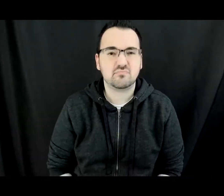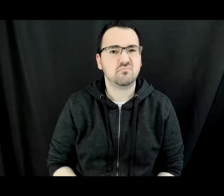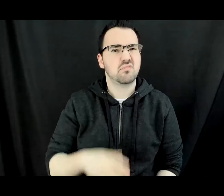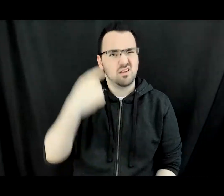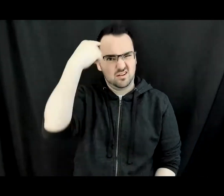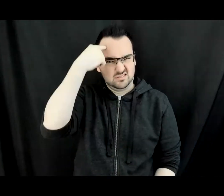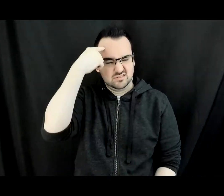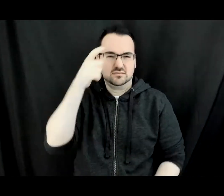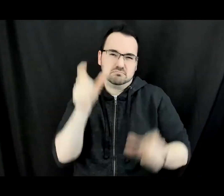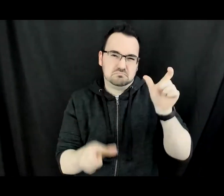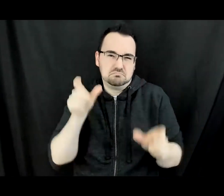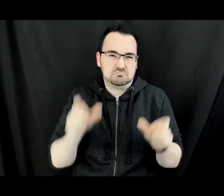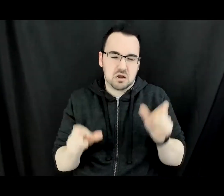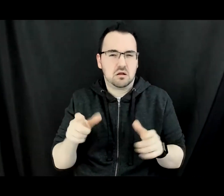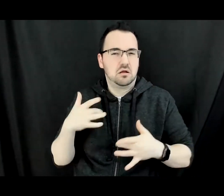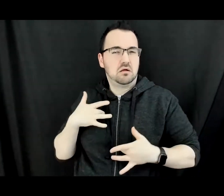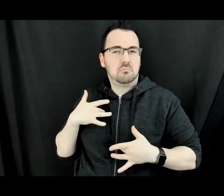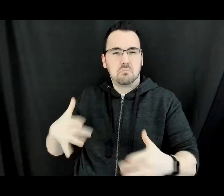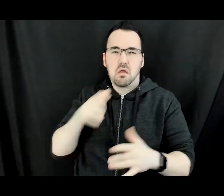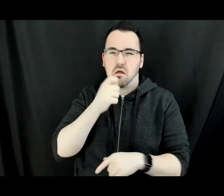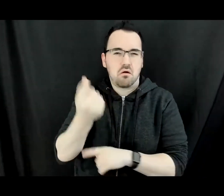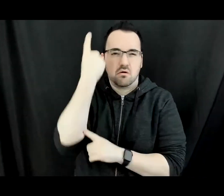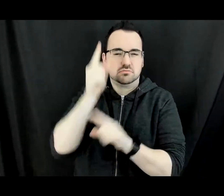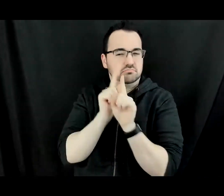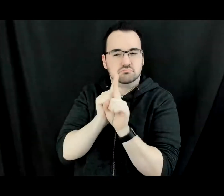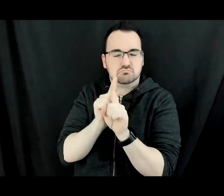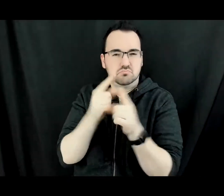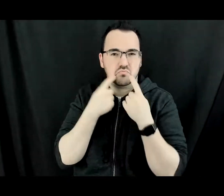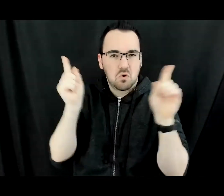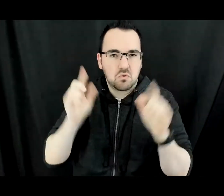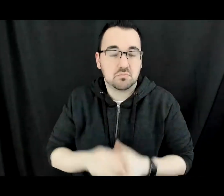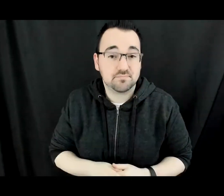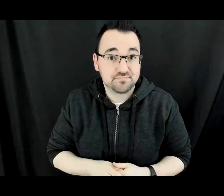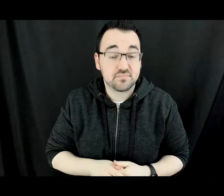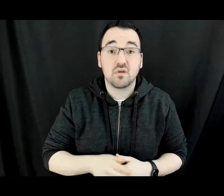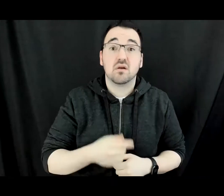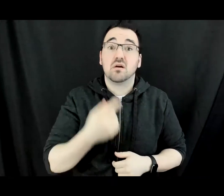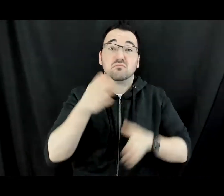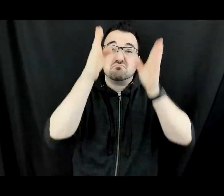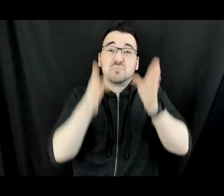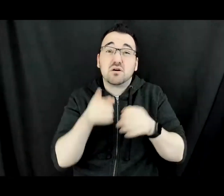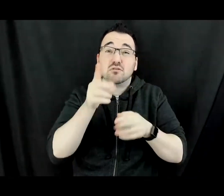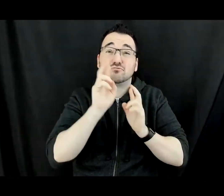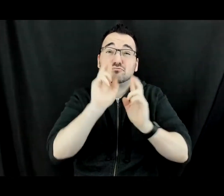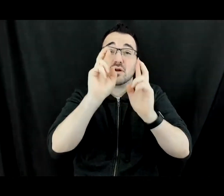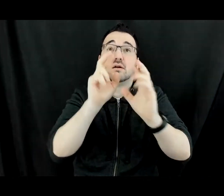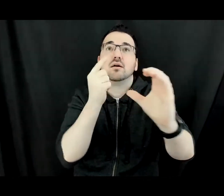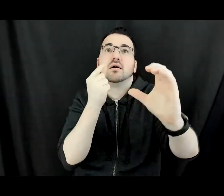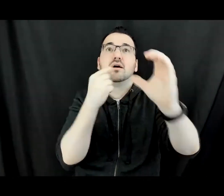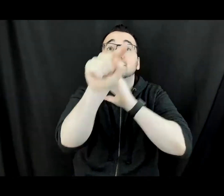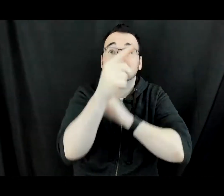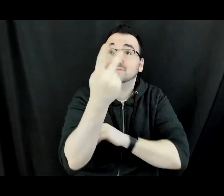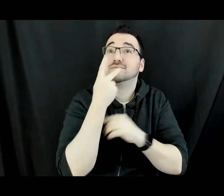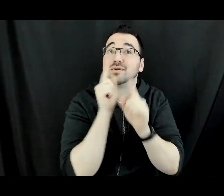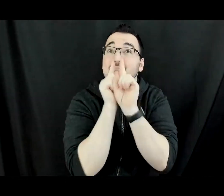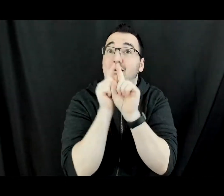mentorships actually work. You can't simply email somebody you respect and say, "Will you be my mentor?" For the same reason, you can't just go up to a